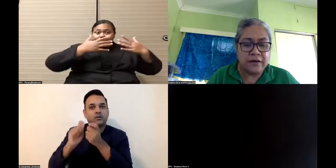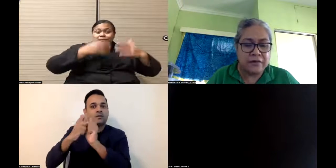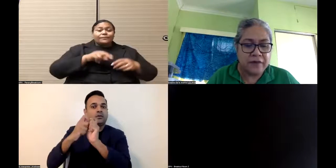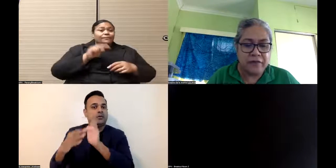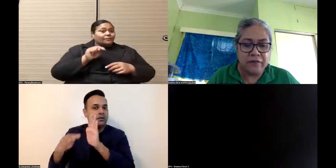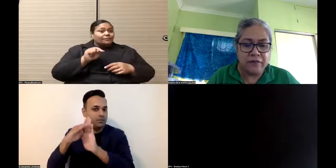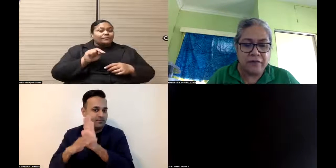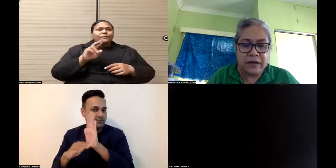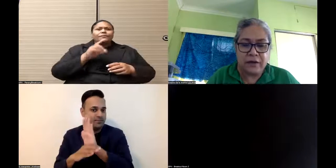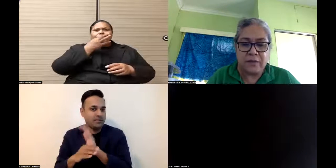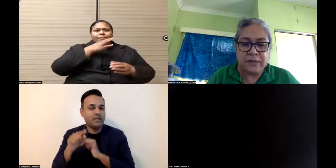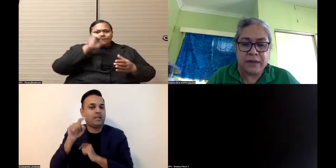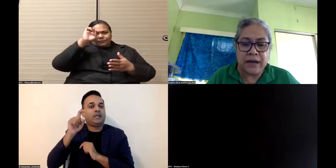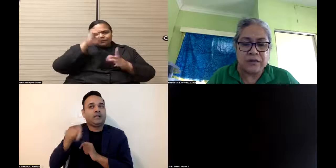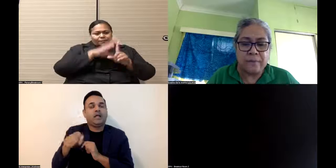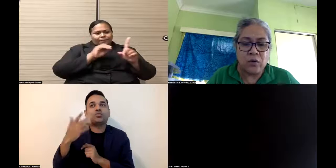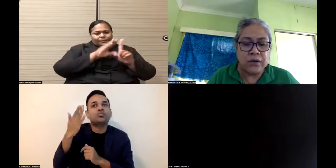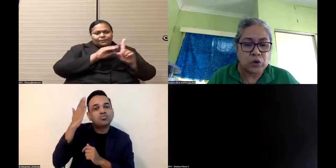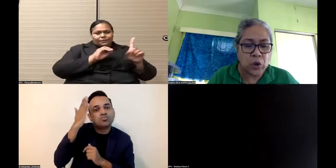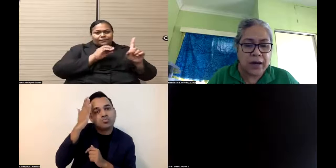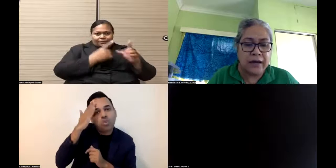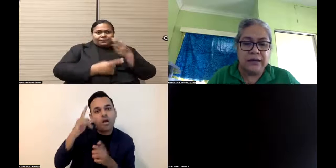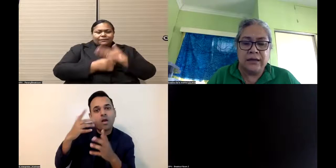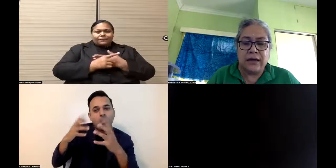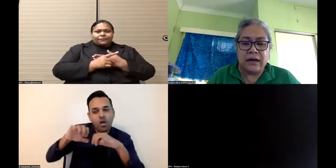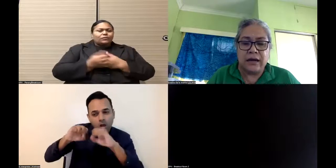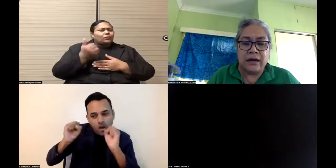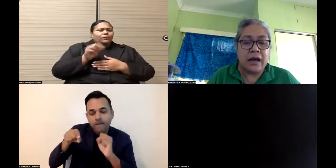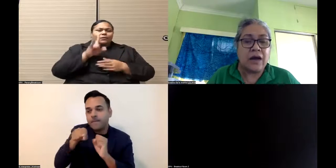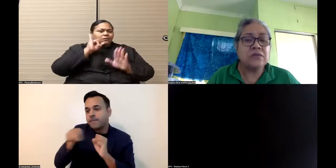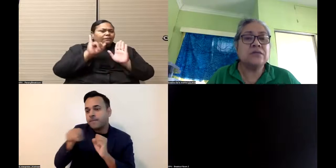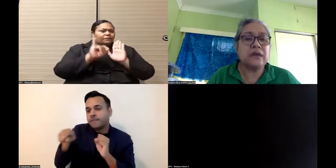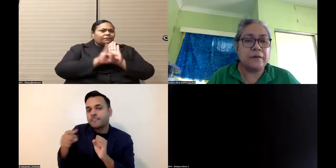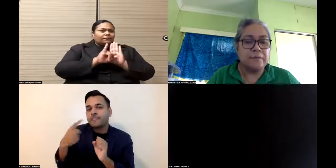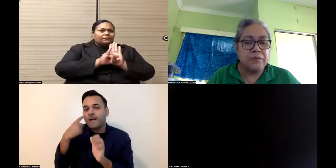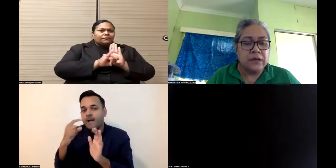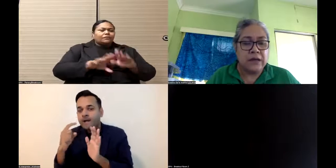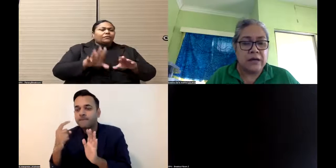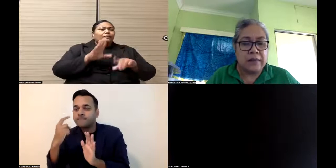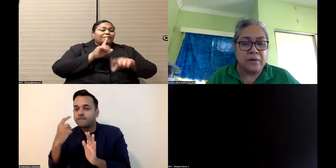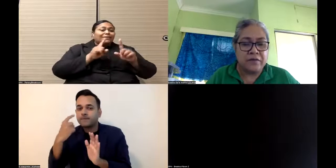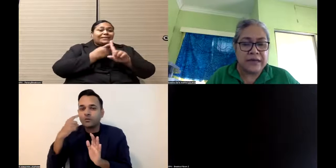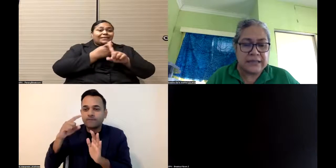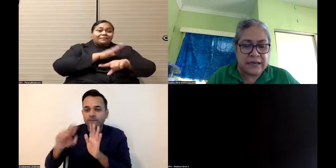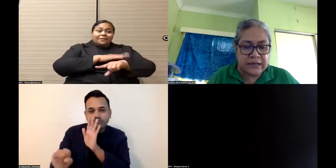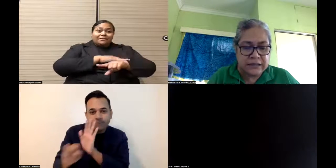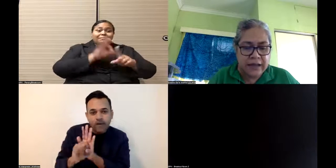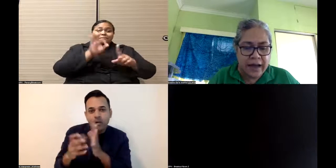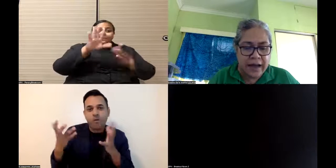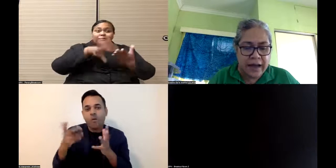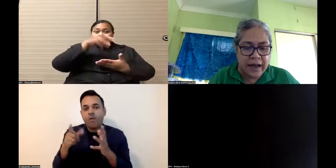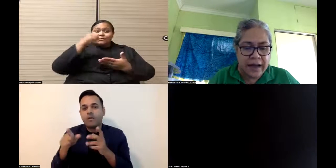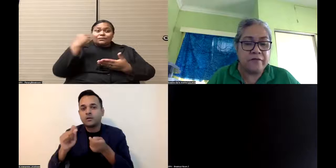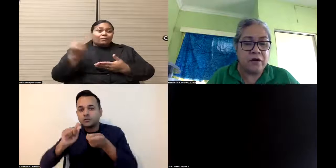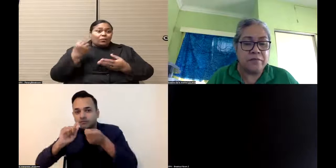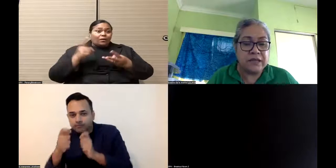being identified from Kiribati, Palau, Samoa, Tonga, in-house, a couple of case studies